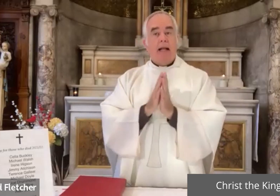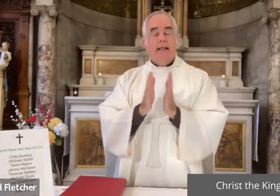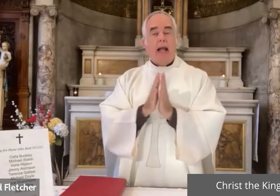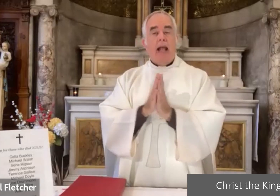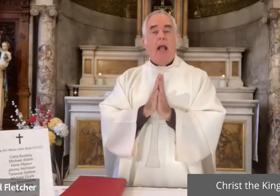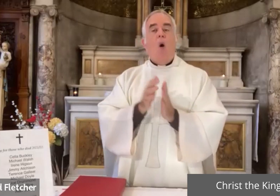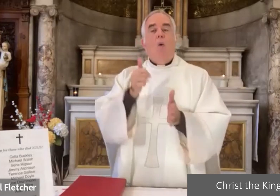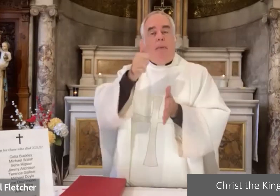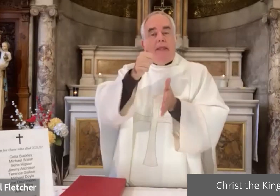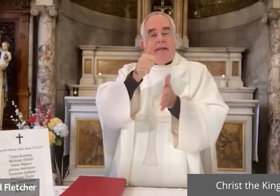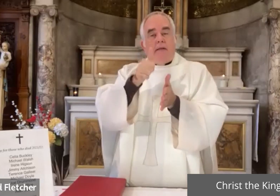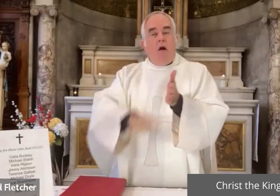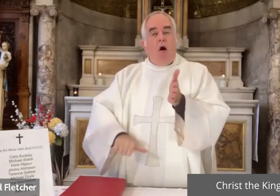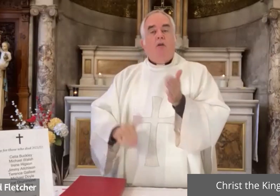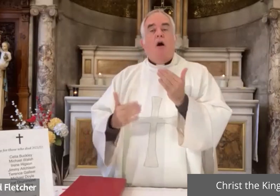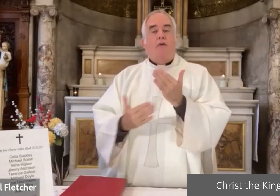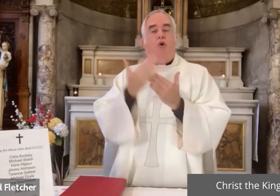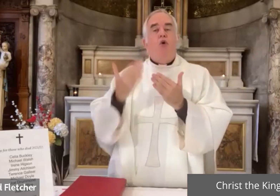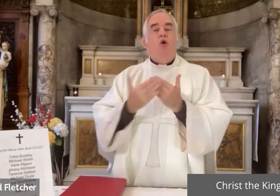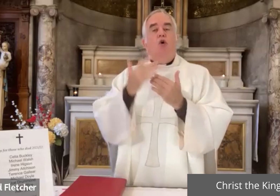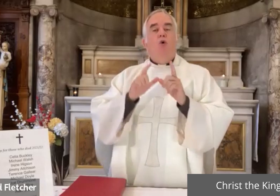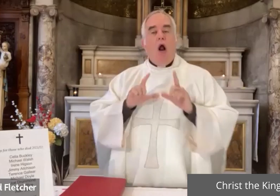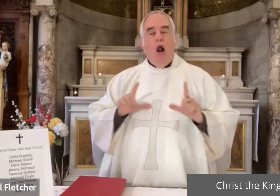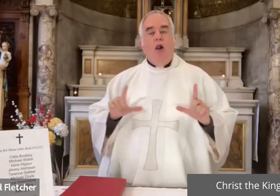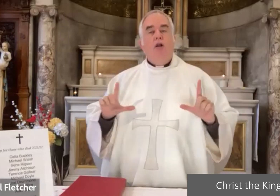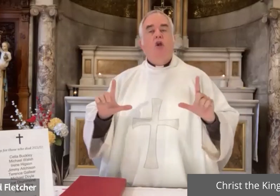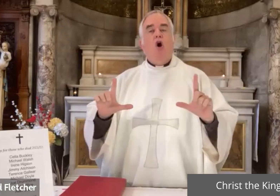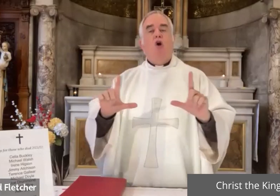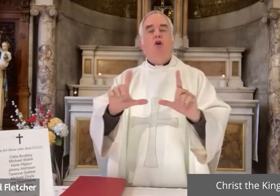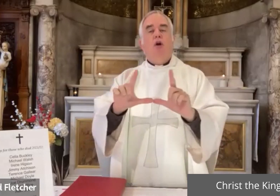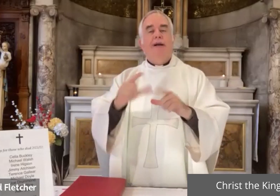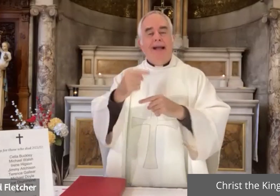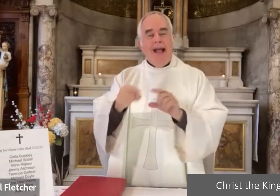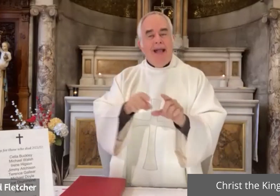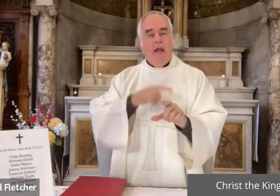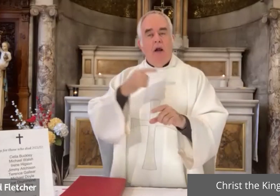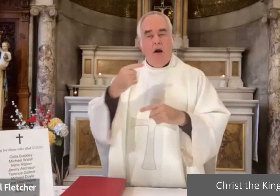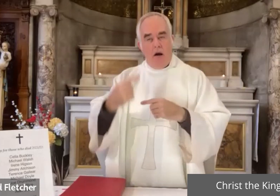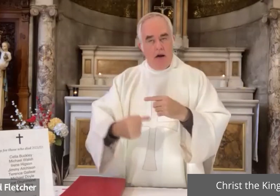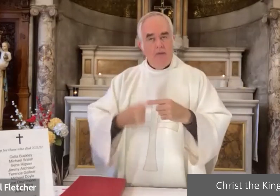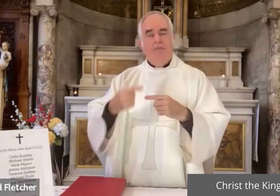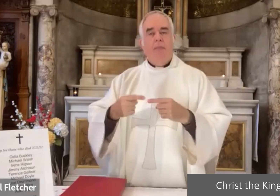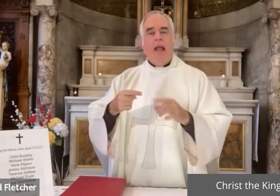Next Sunday, is the start of a new liturgical